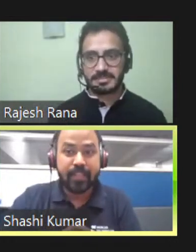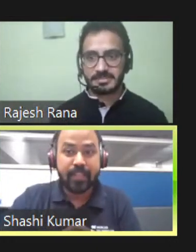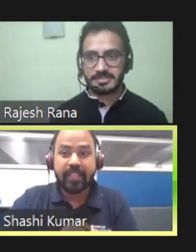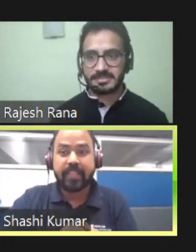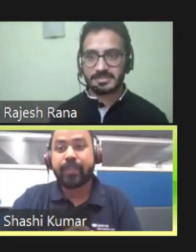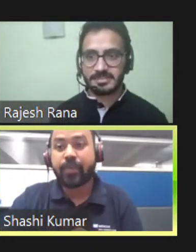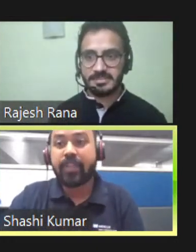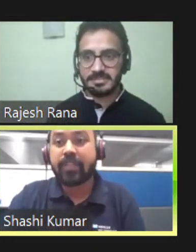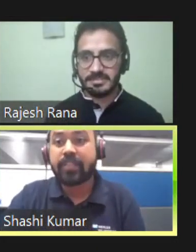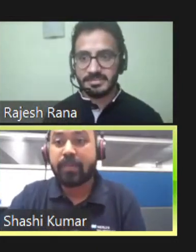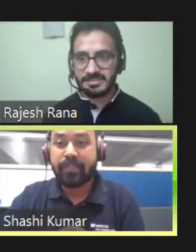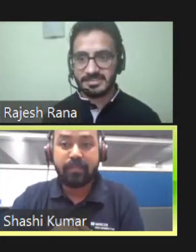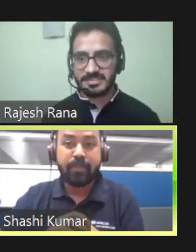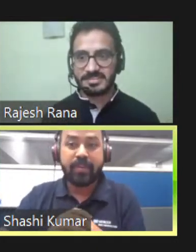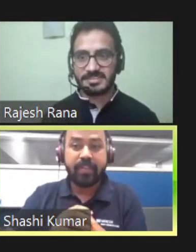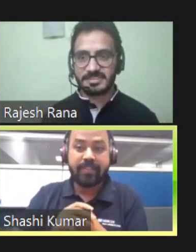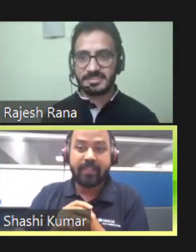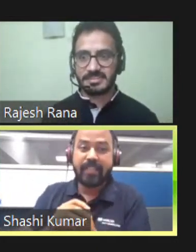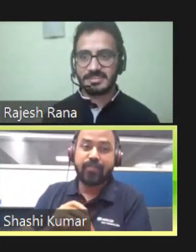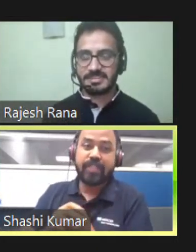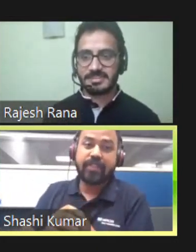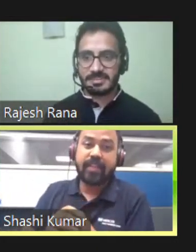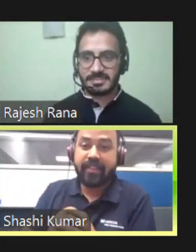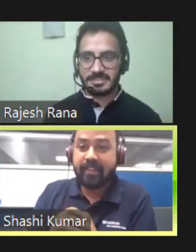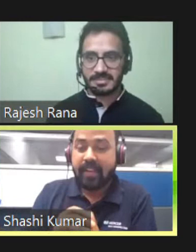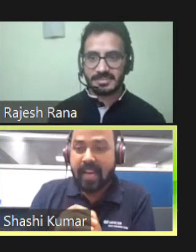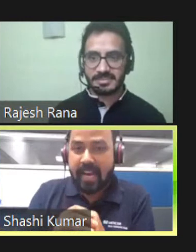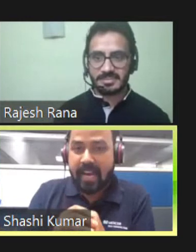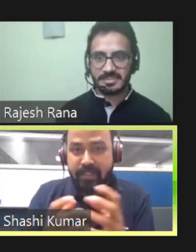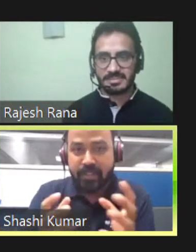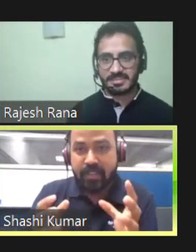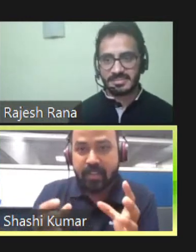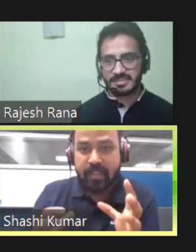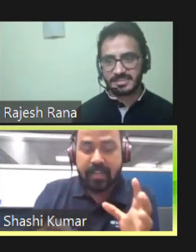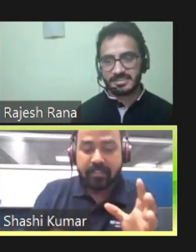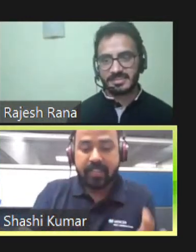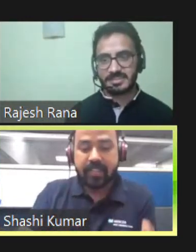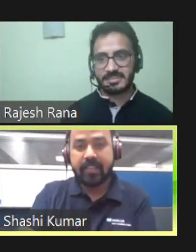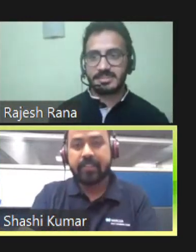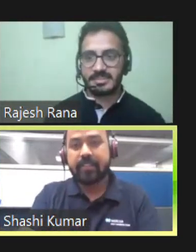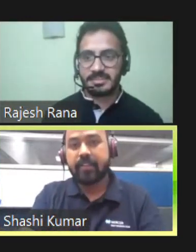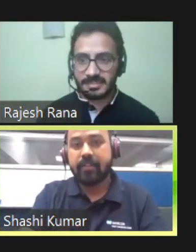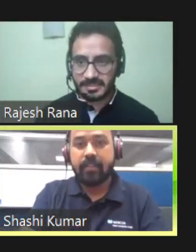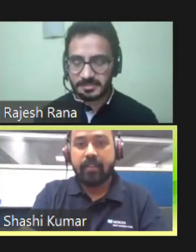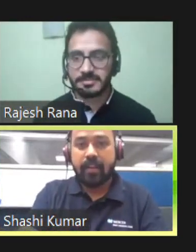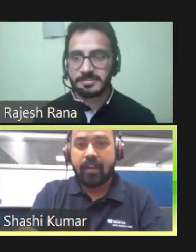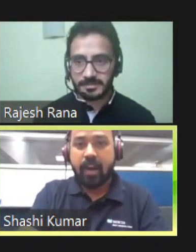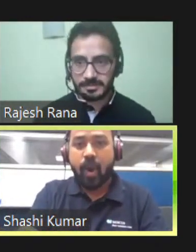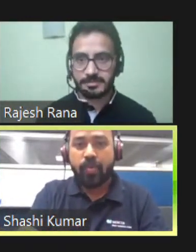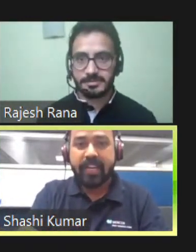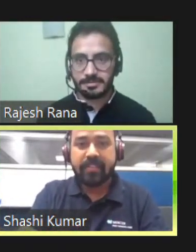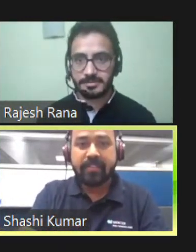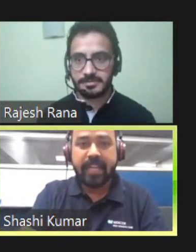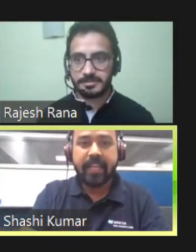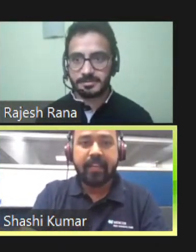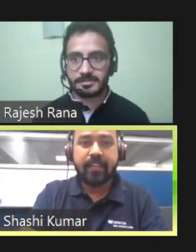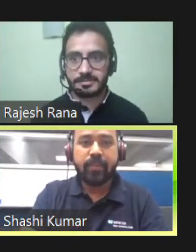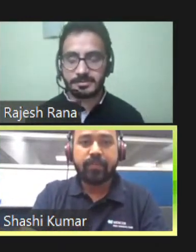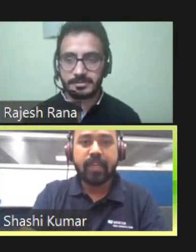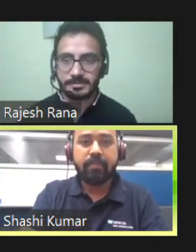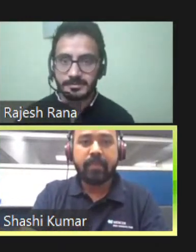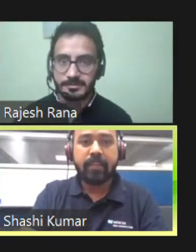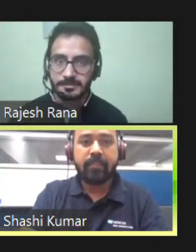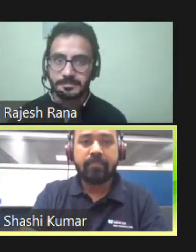definitely you will get to learn some of the important science which are there. As in general, I have taken this how we are